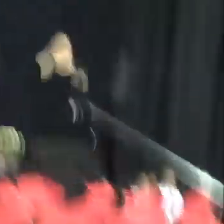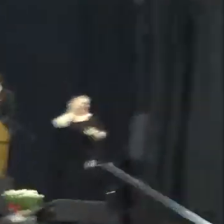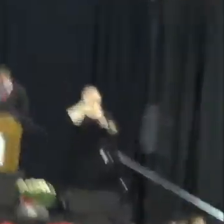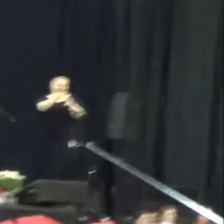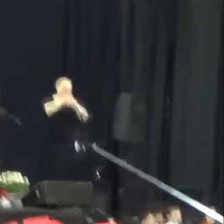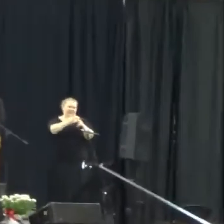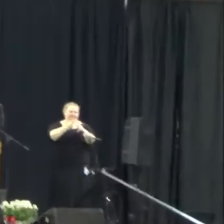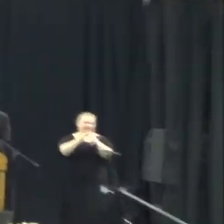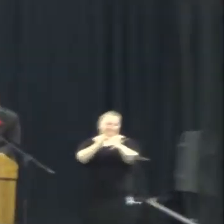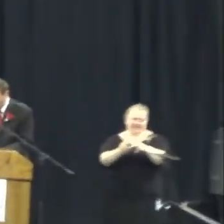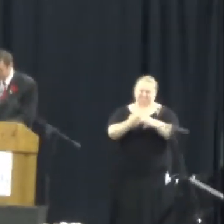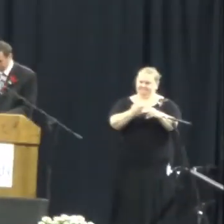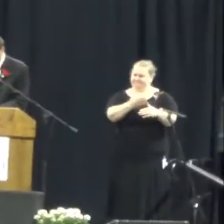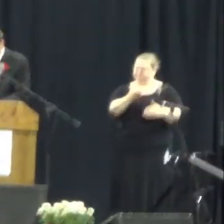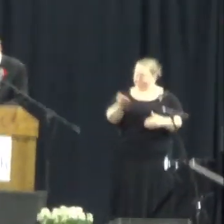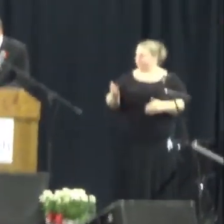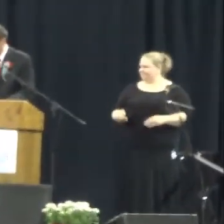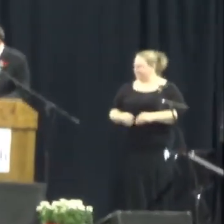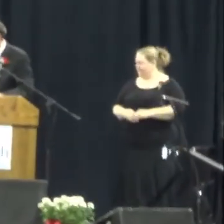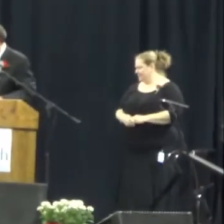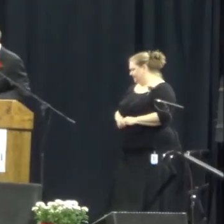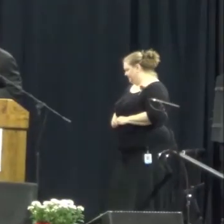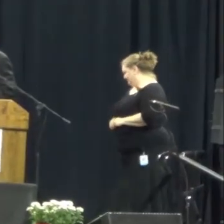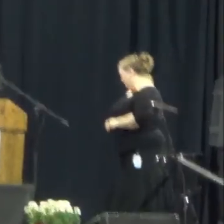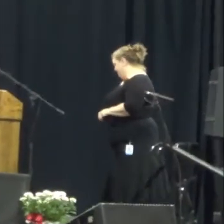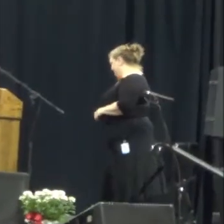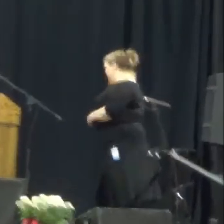and enjoy this special moment.